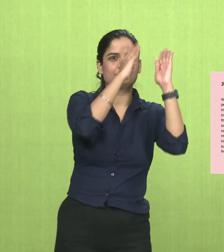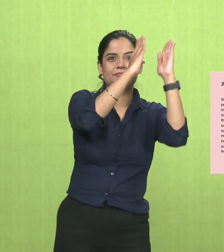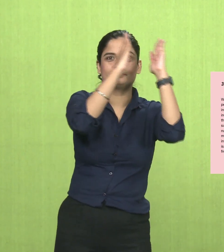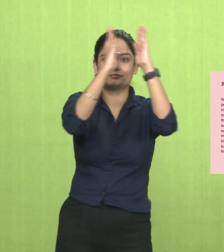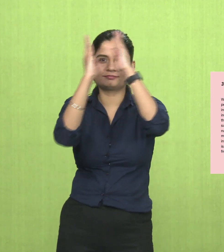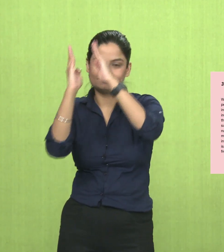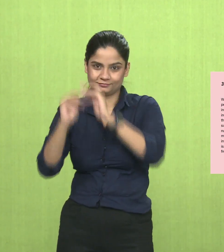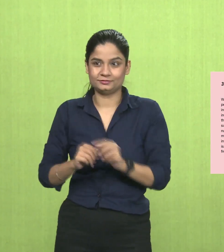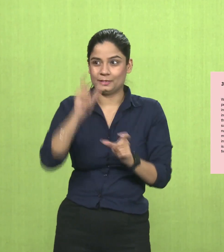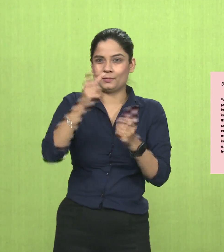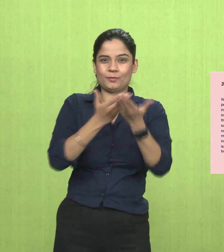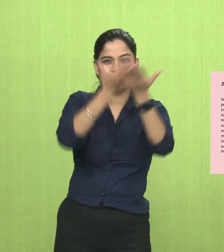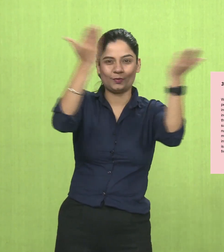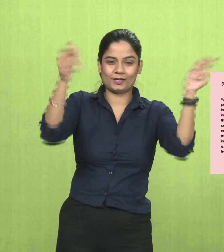Modification in terms of frequency.